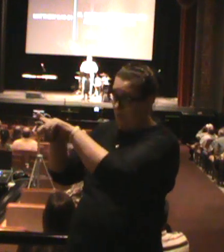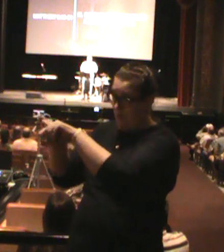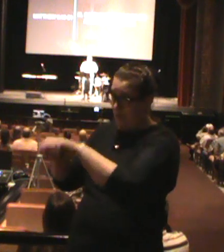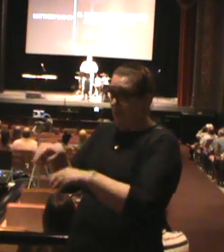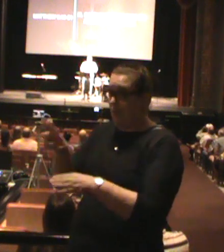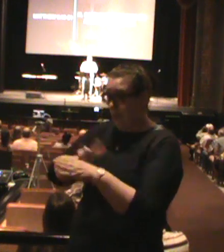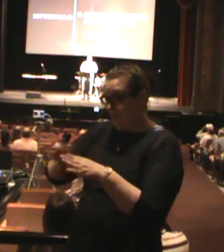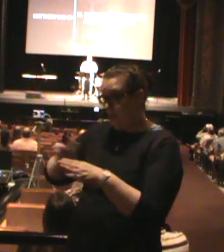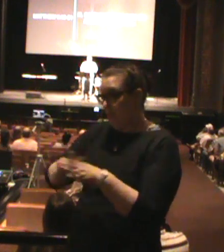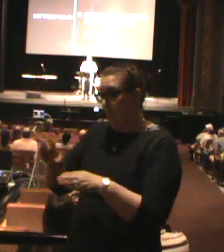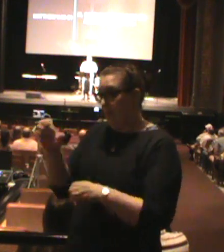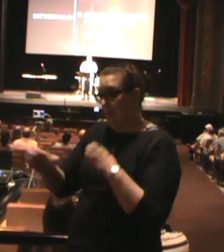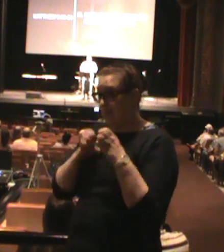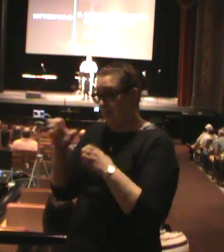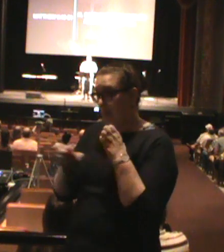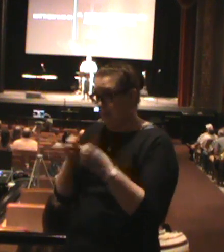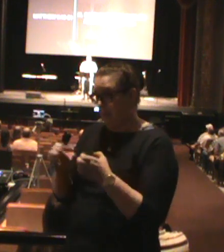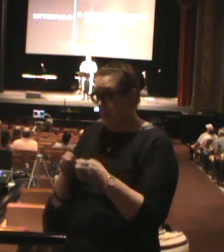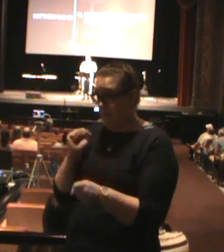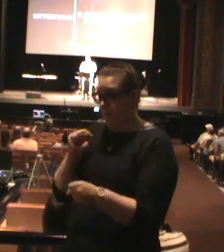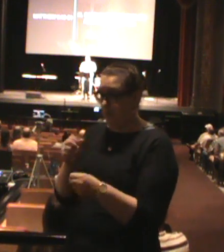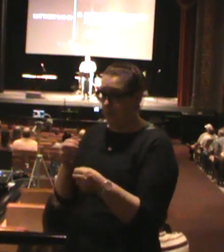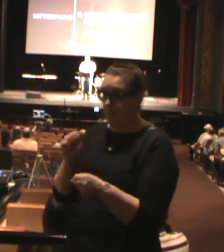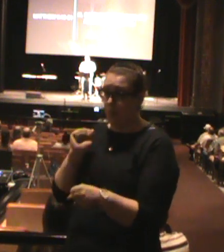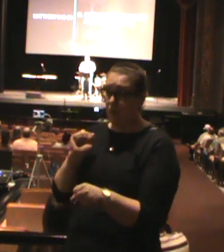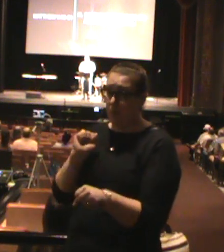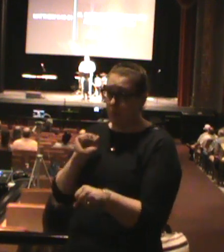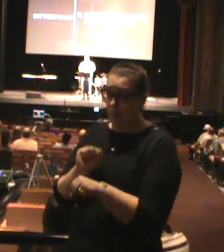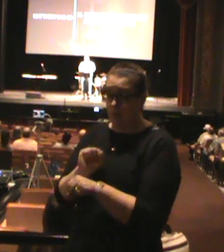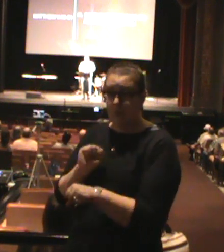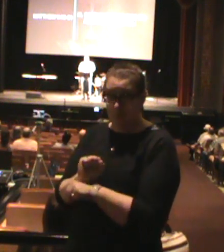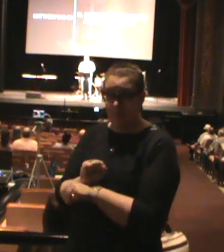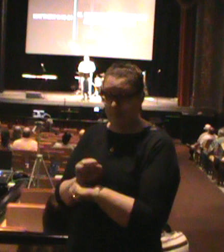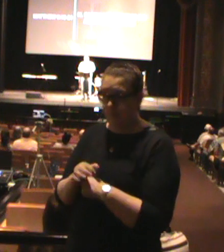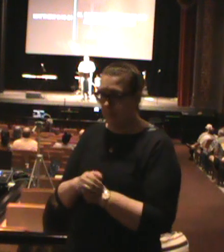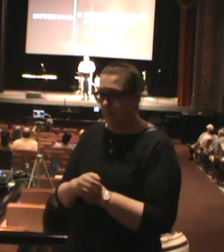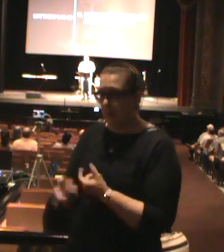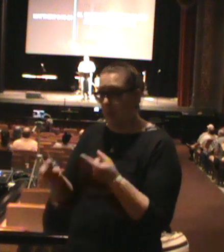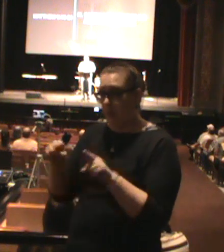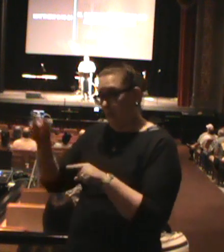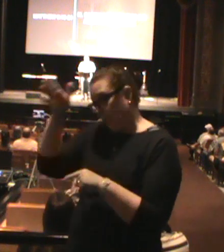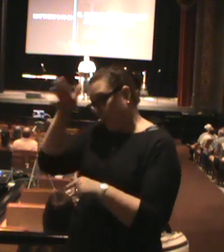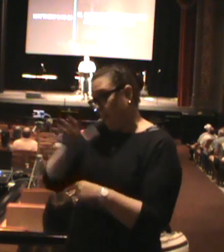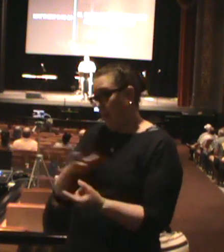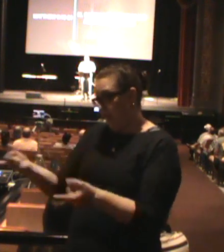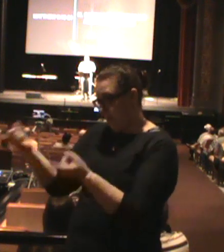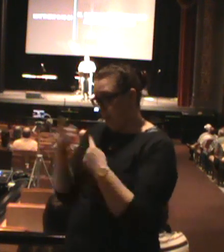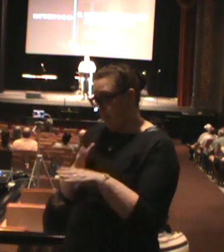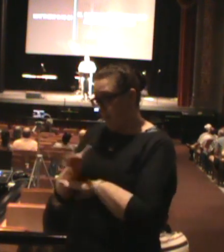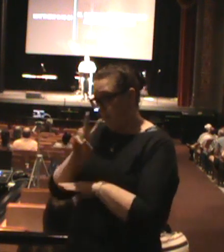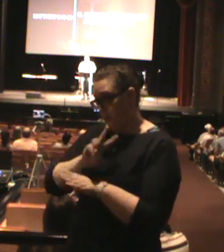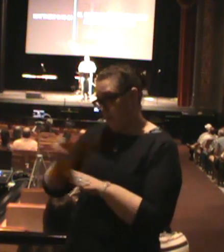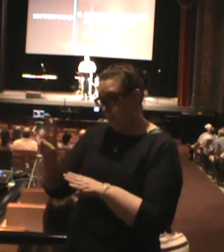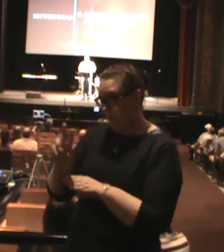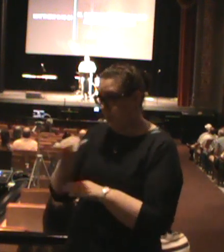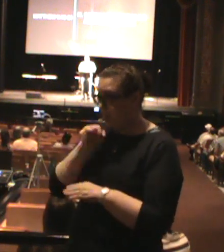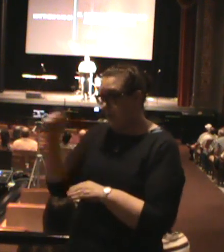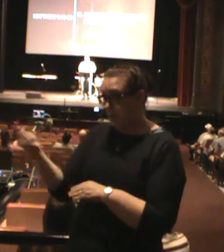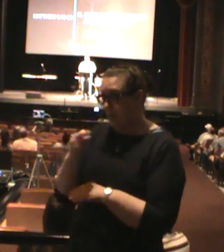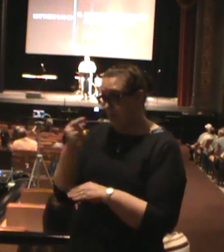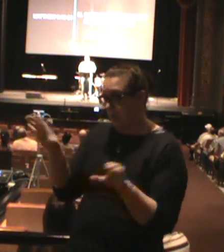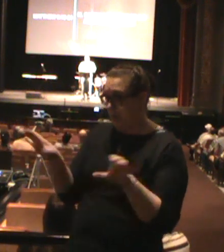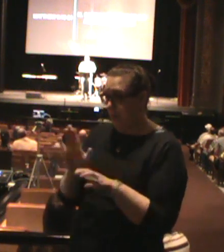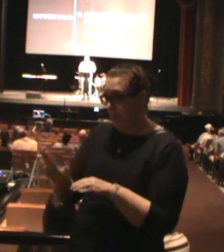two-week evangelism assignment. You know, when this man came back at the end of 2 weeks, not only did